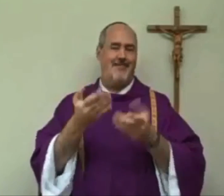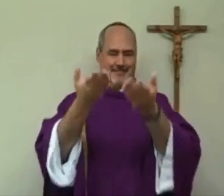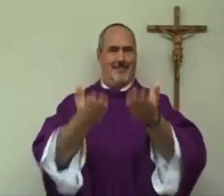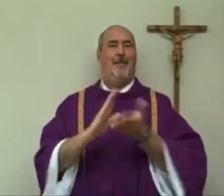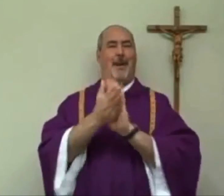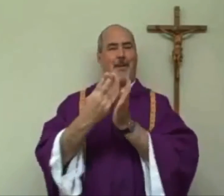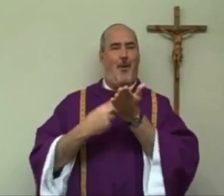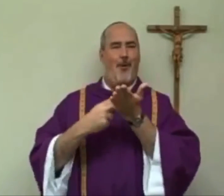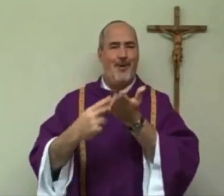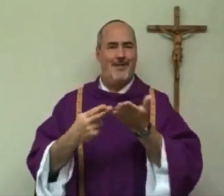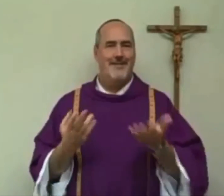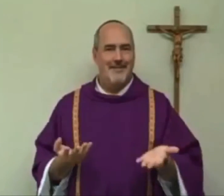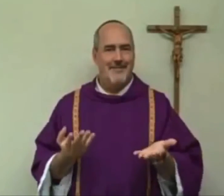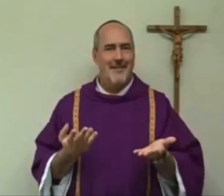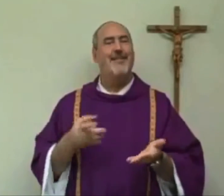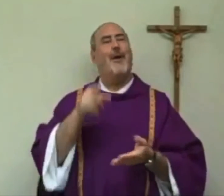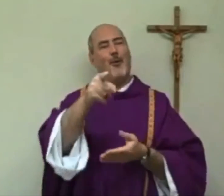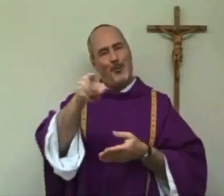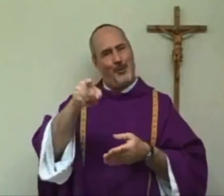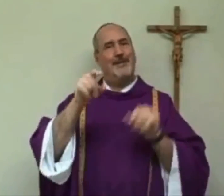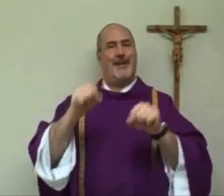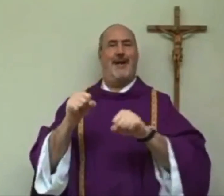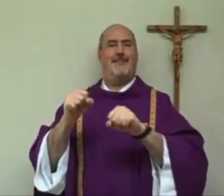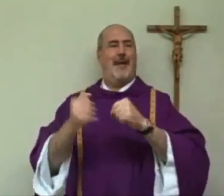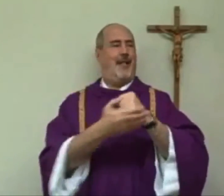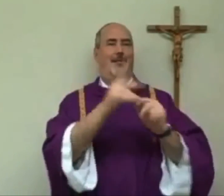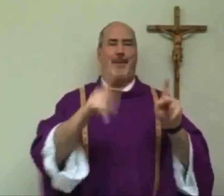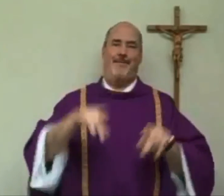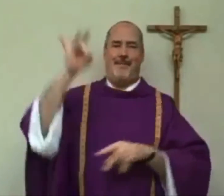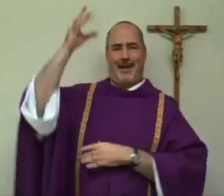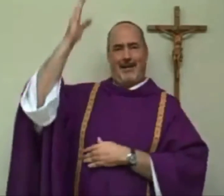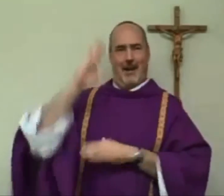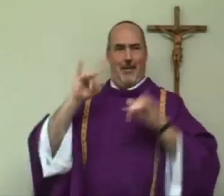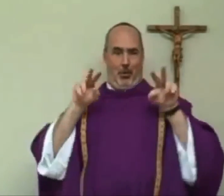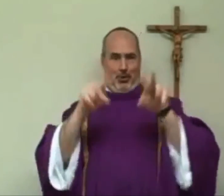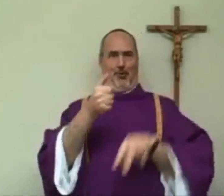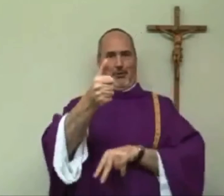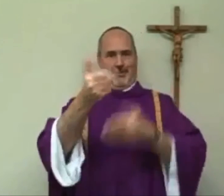friendship. And that's how you become holy. And you can help other